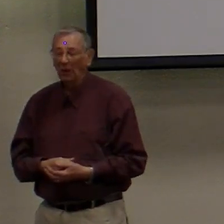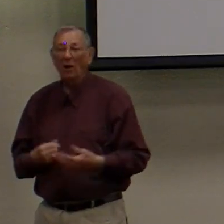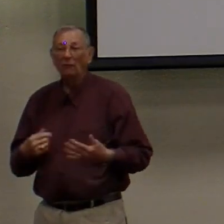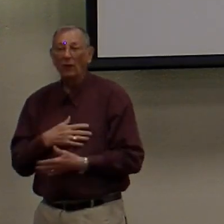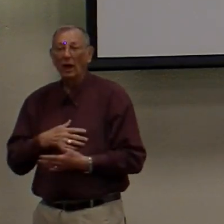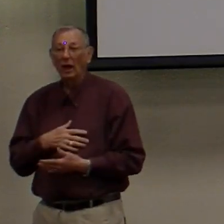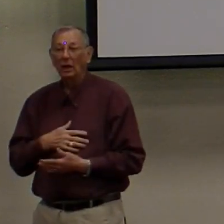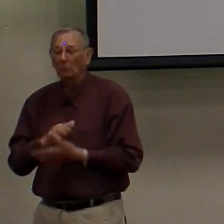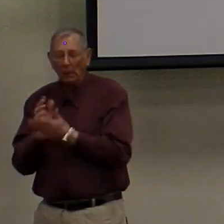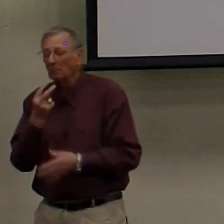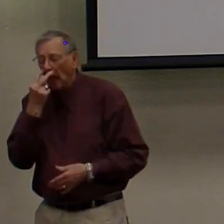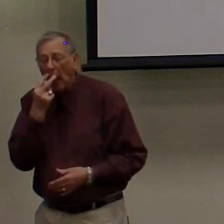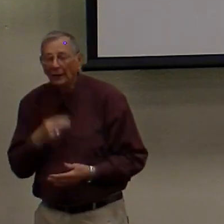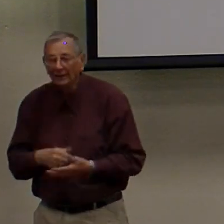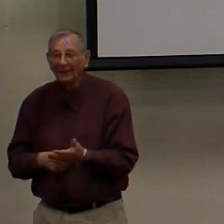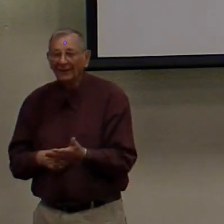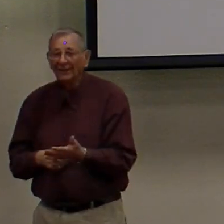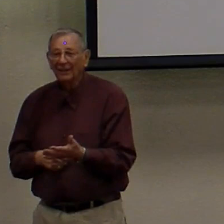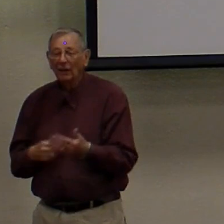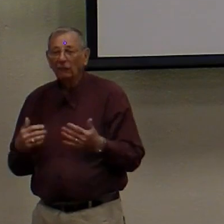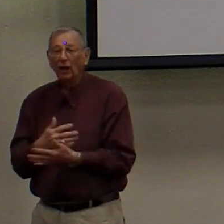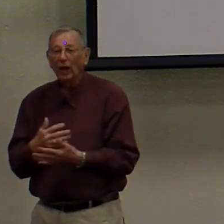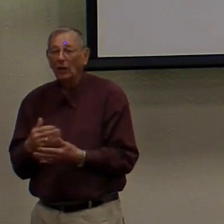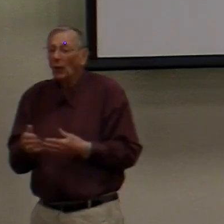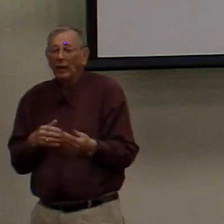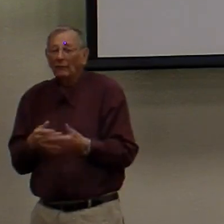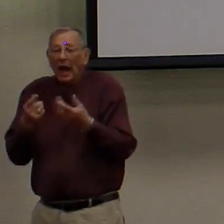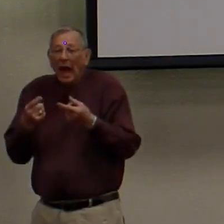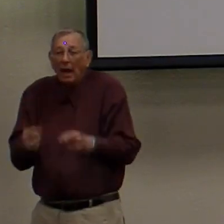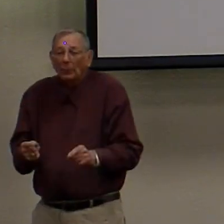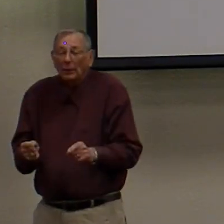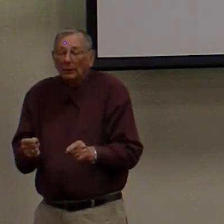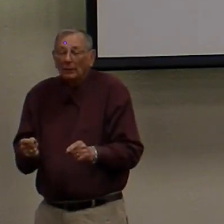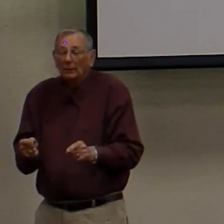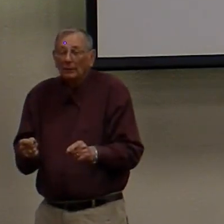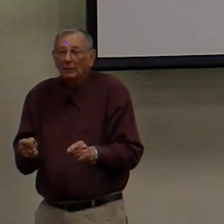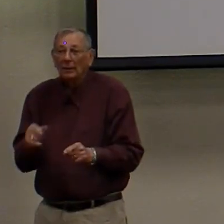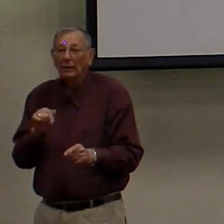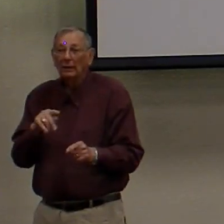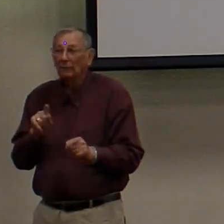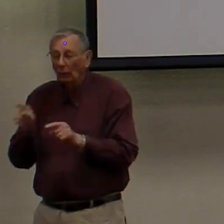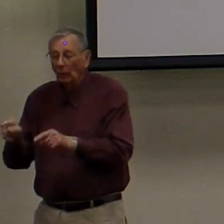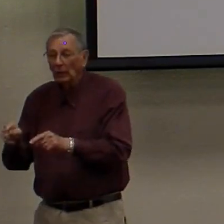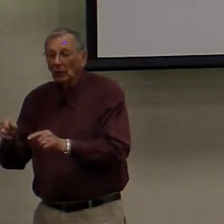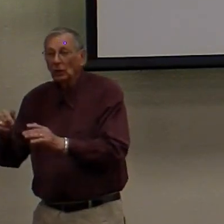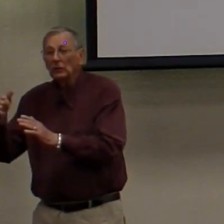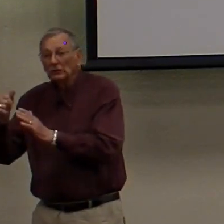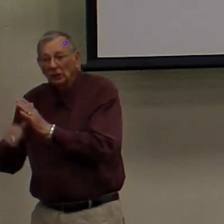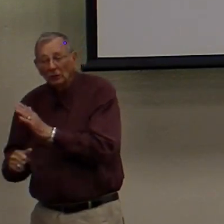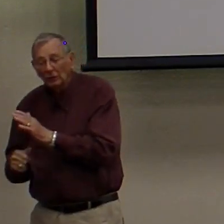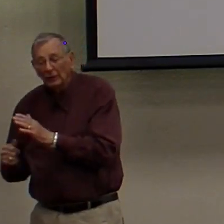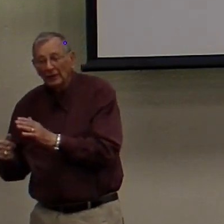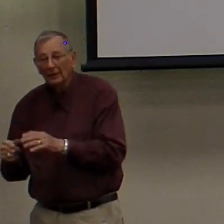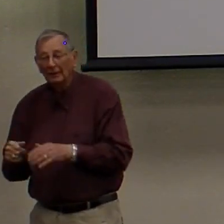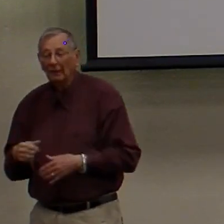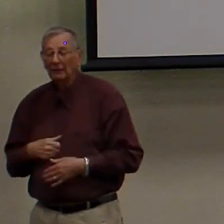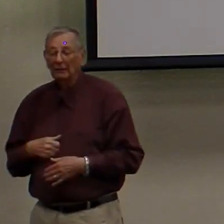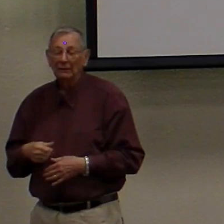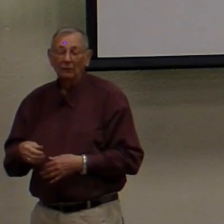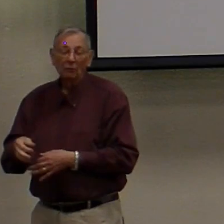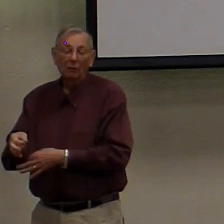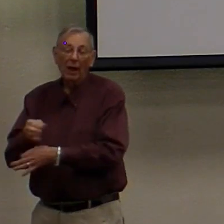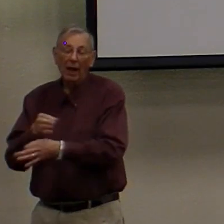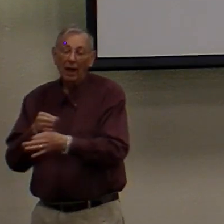might blind them. They were afraid of whatever may happen if they went ahead and got LASIK surgery. So